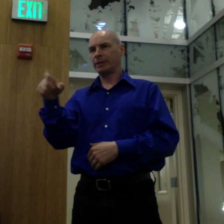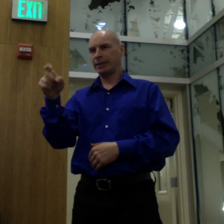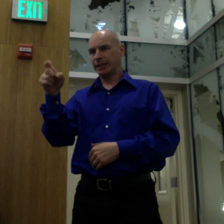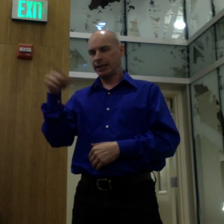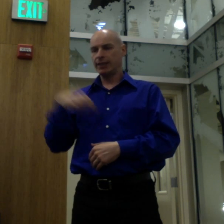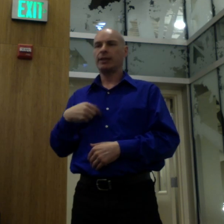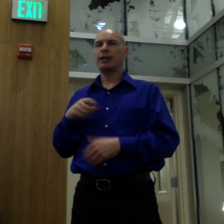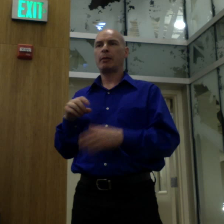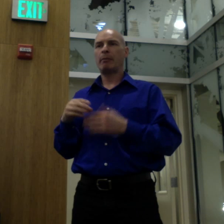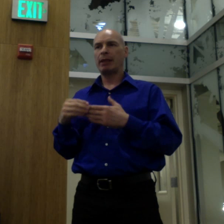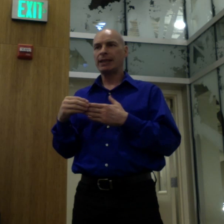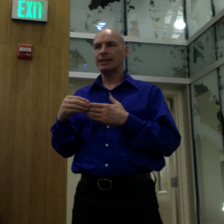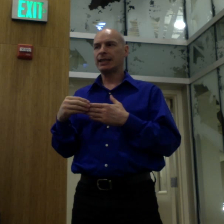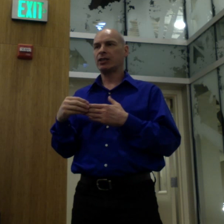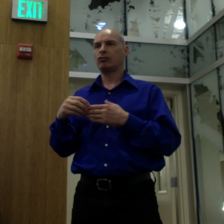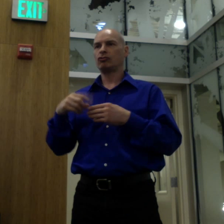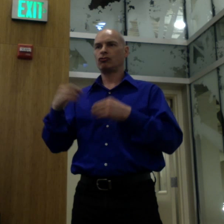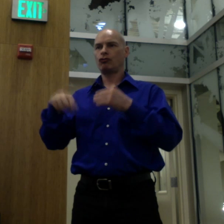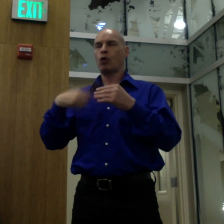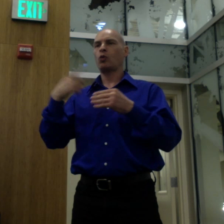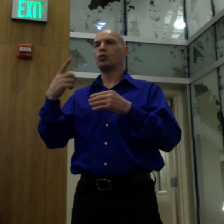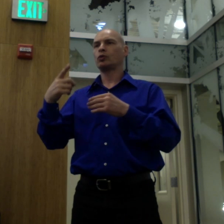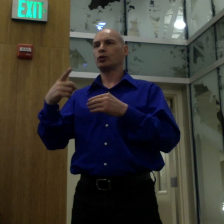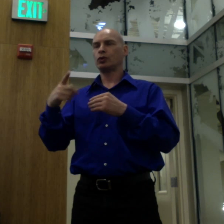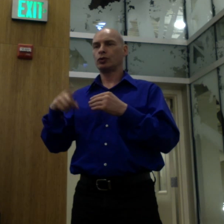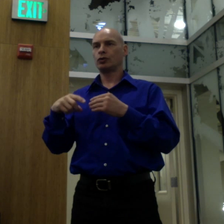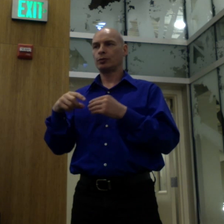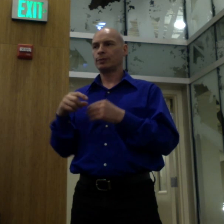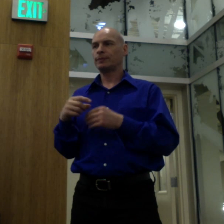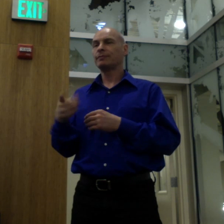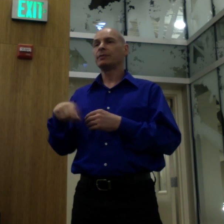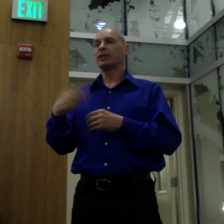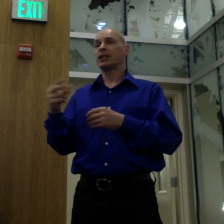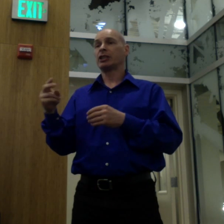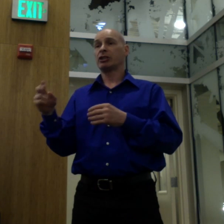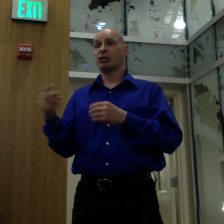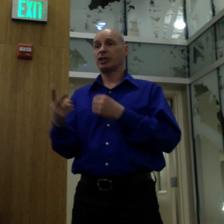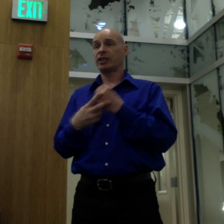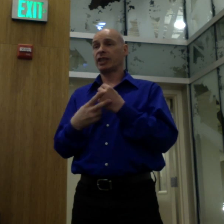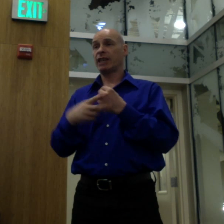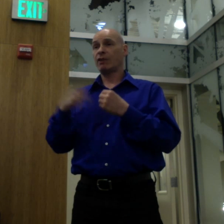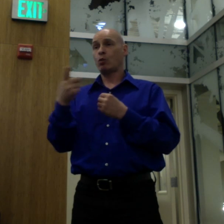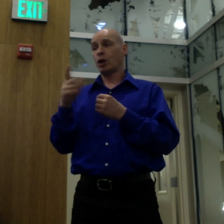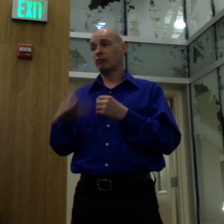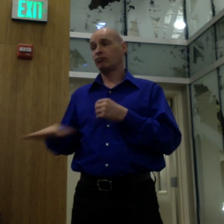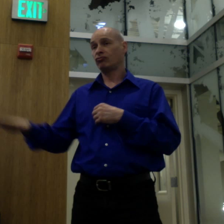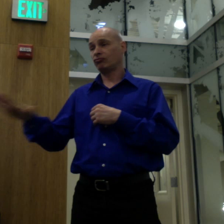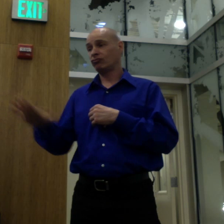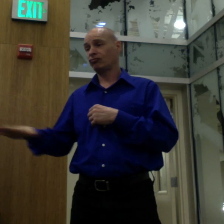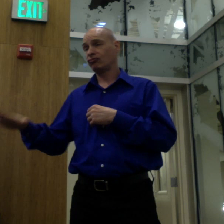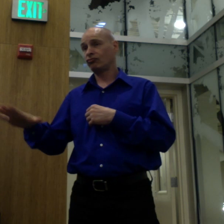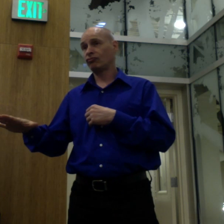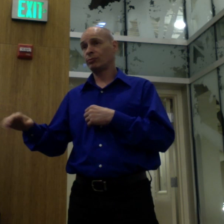okay? And just keep it all in one location. I have at